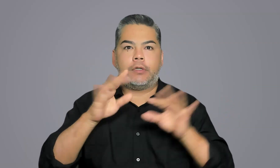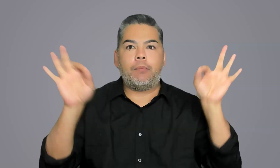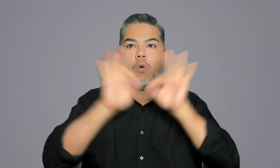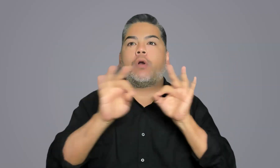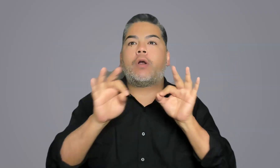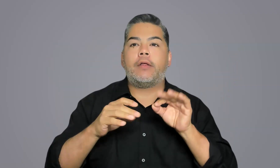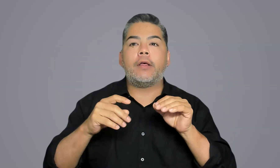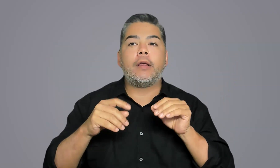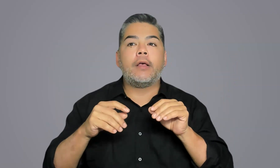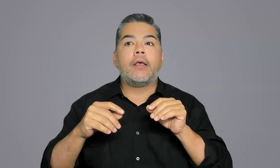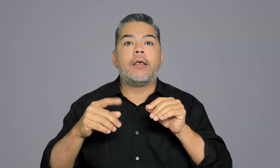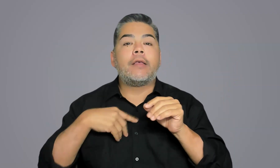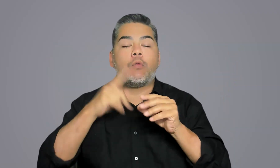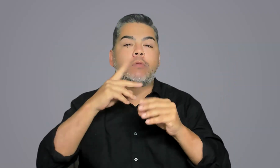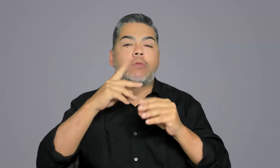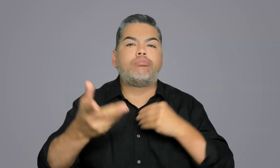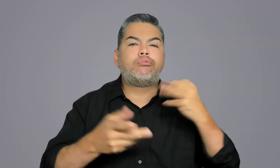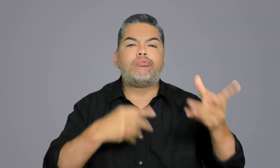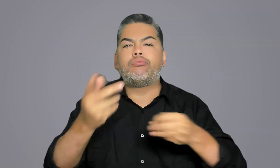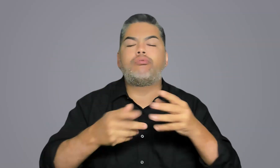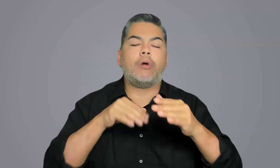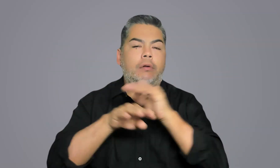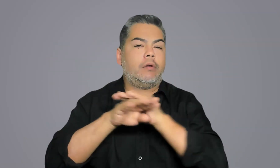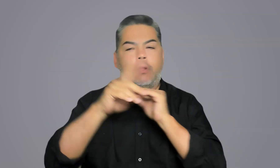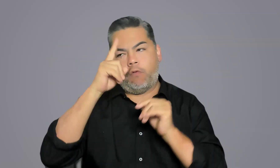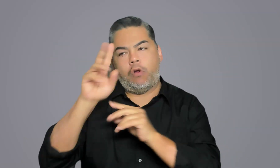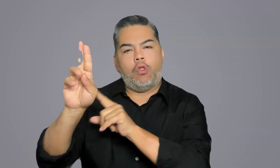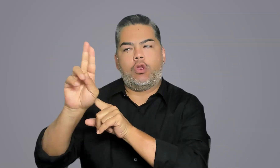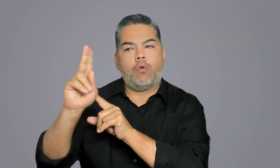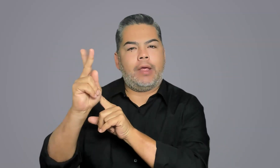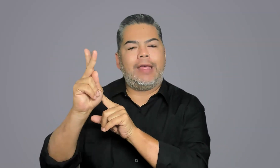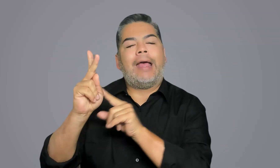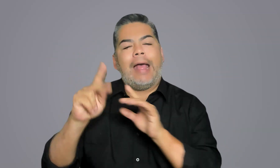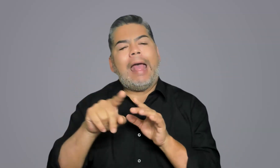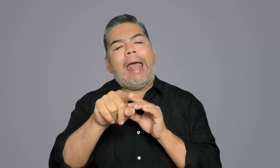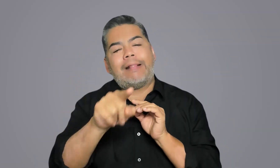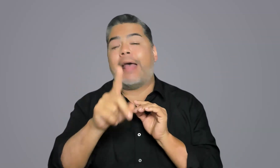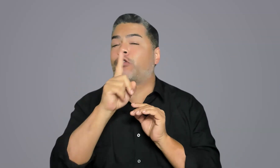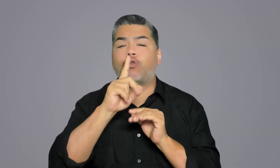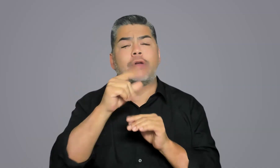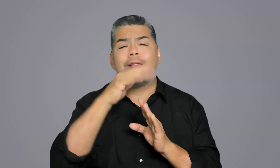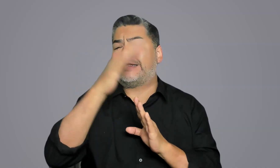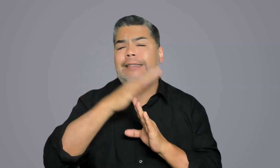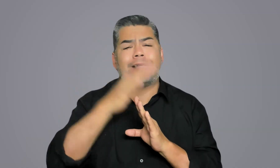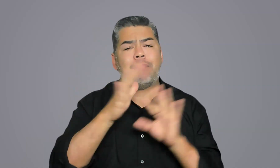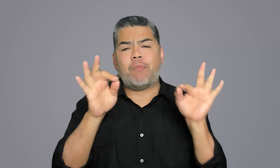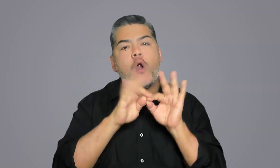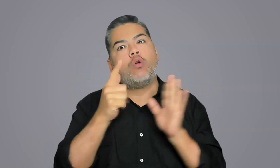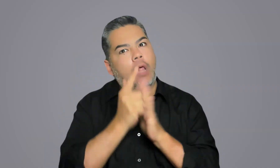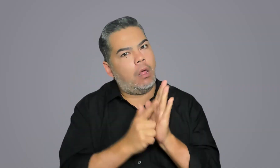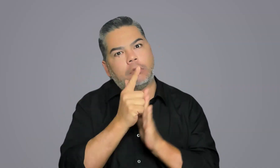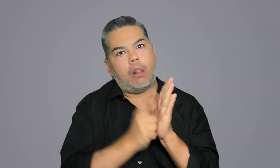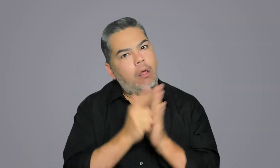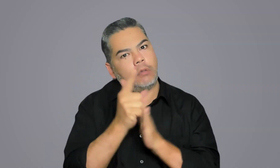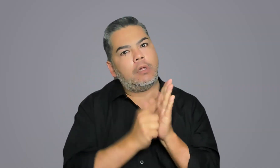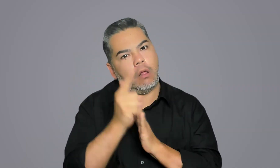for us, we also have that to consider. However, that always sits at the bottom of my list because that's not how I want to motivate people to do accessibility. I